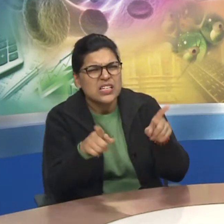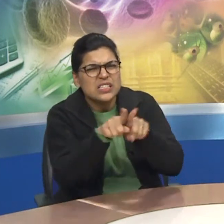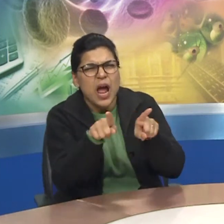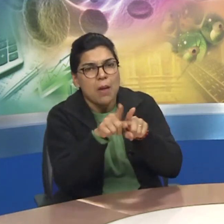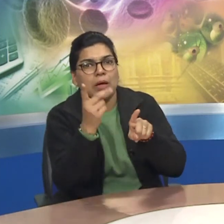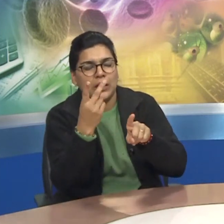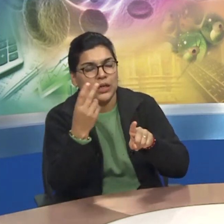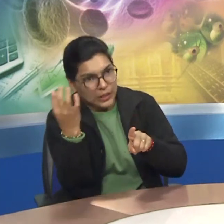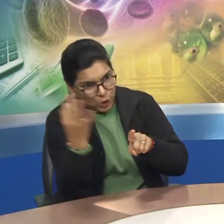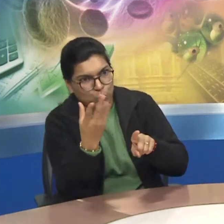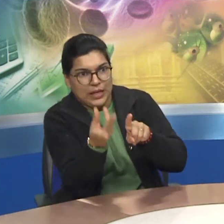renewal.